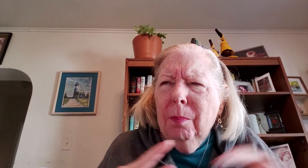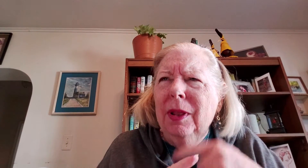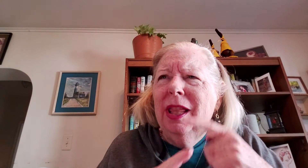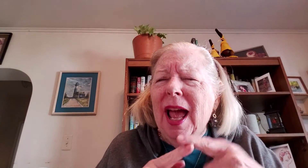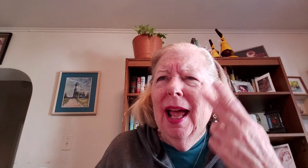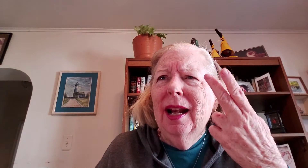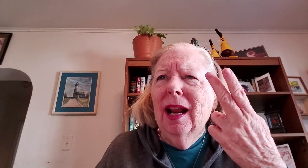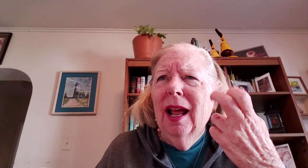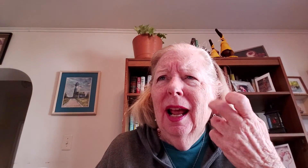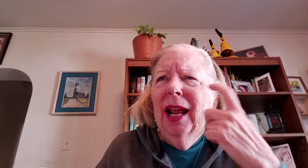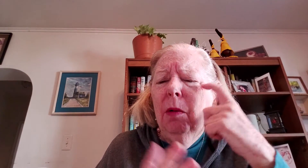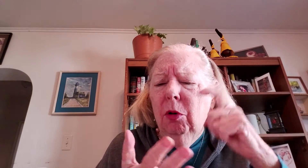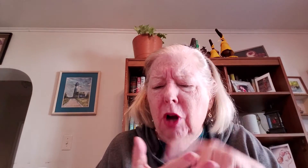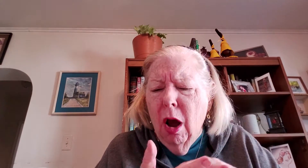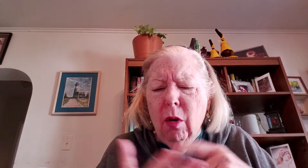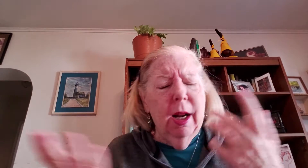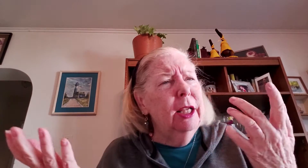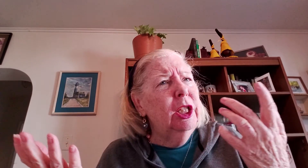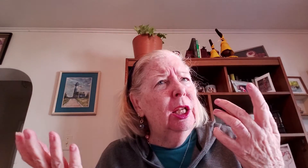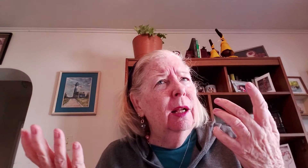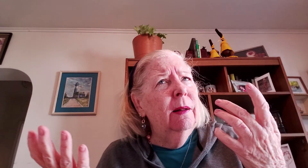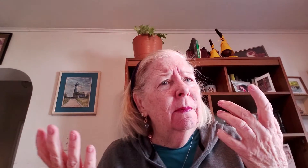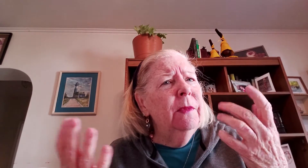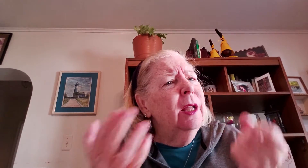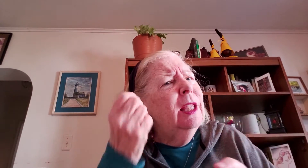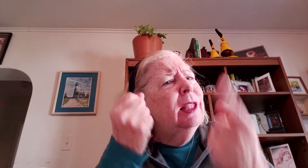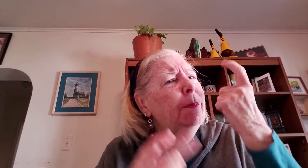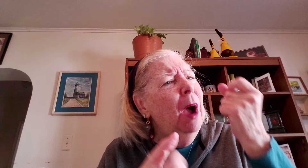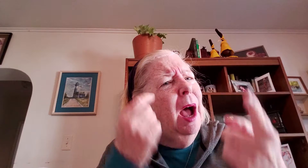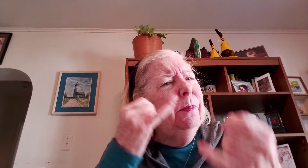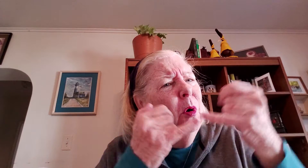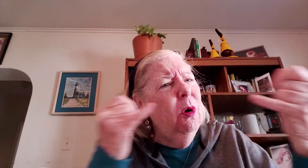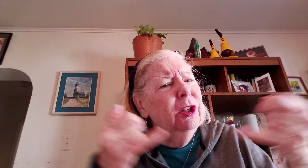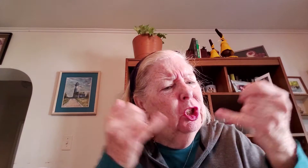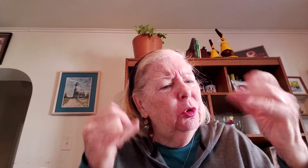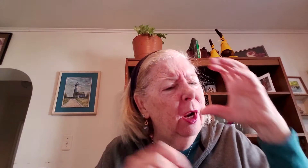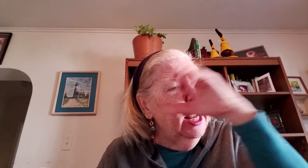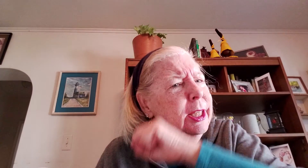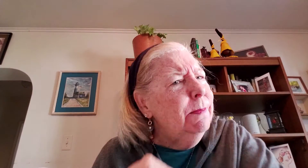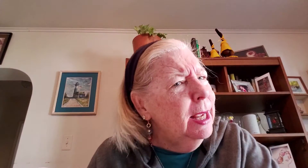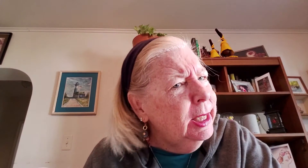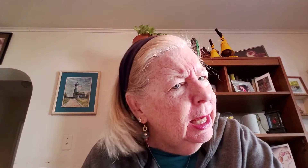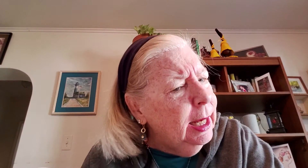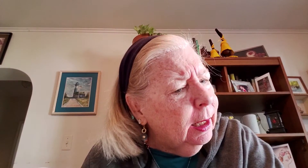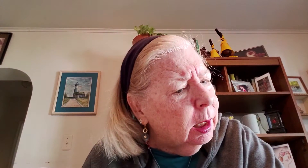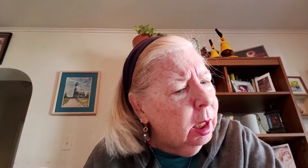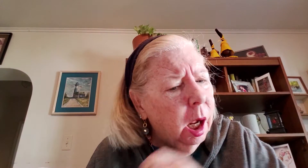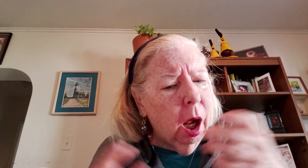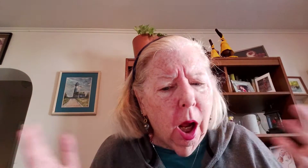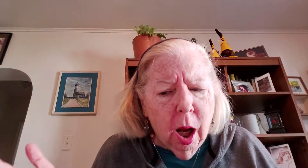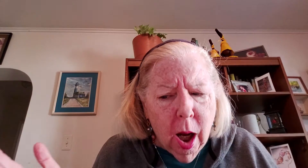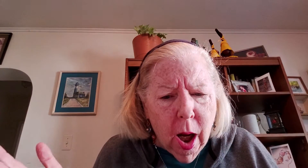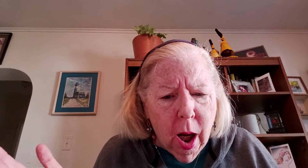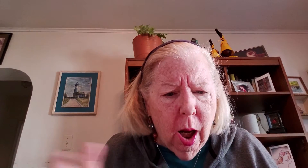But then he will notice that the popcorn string is missing.